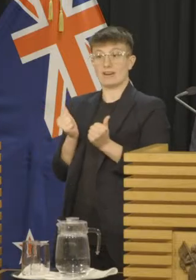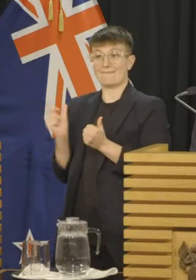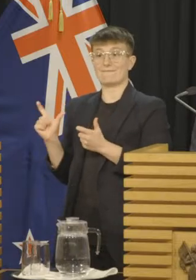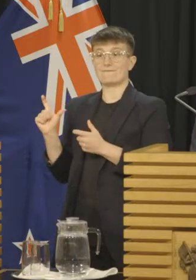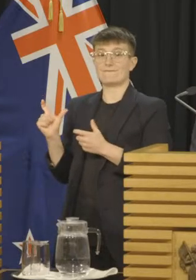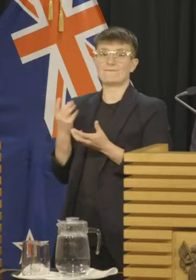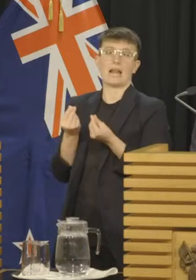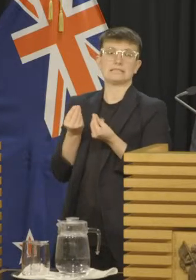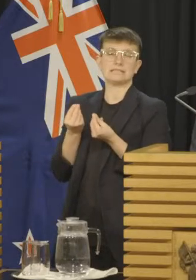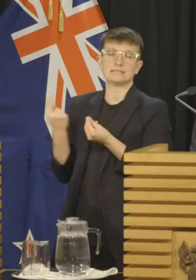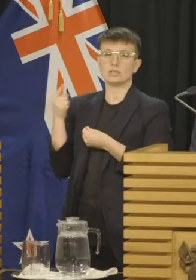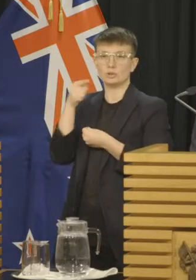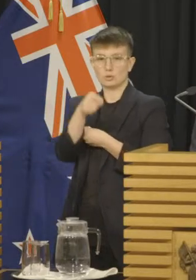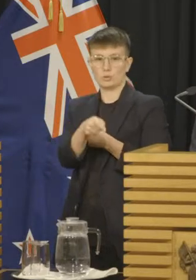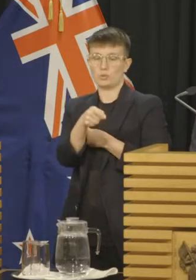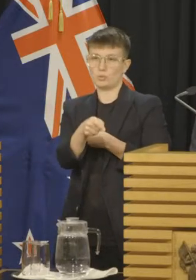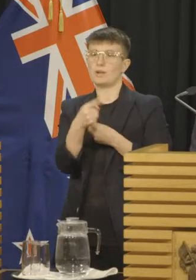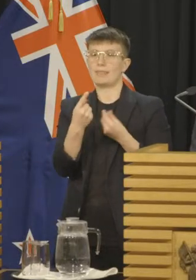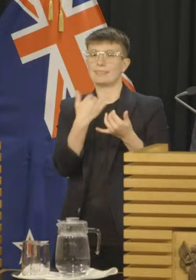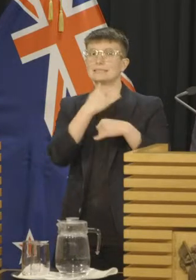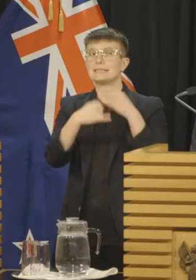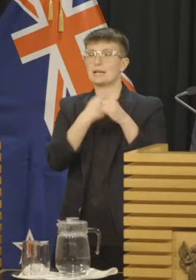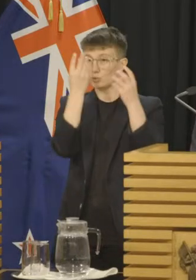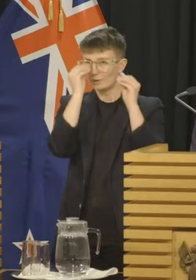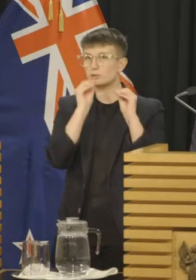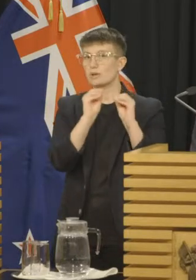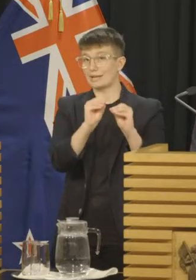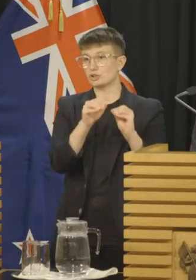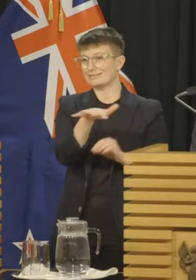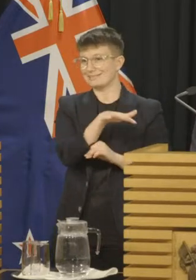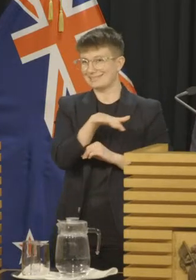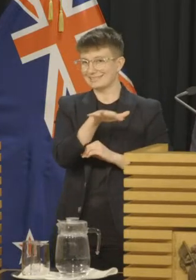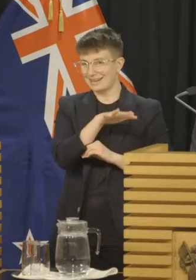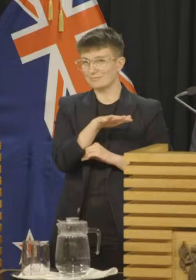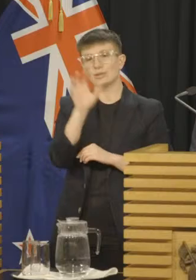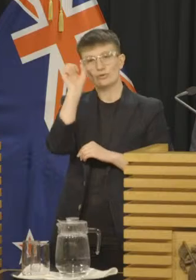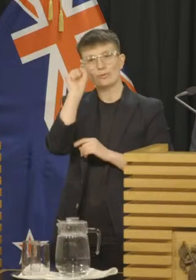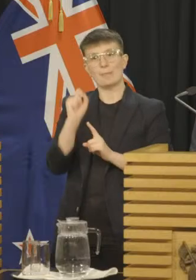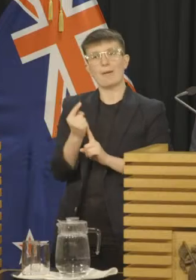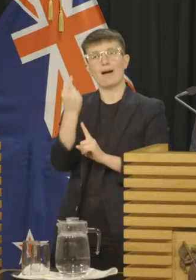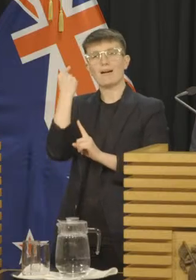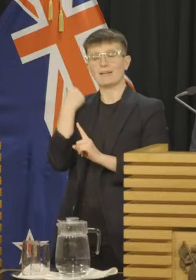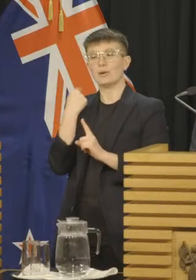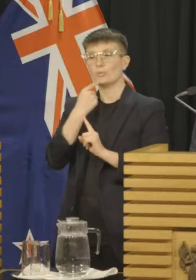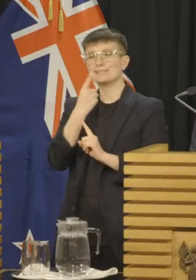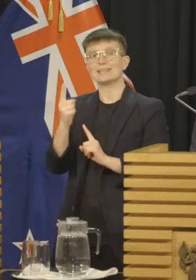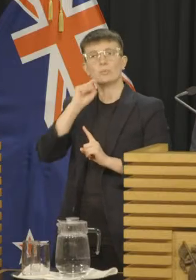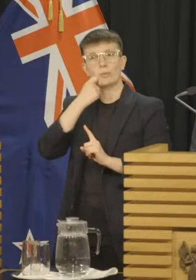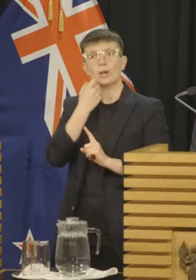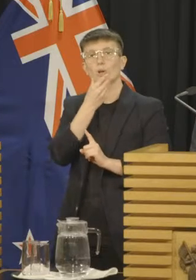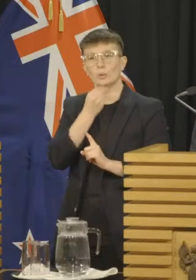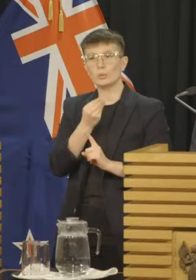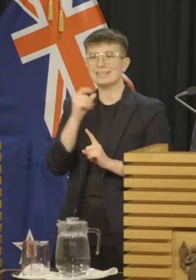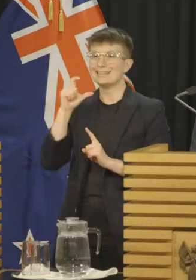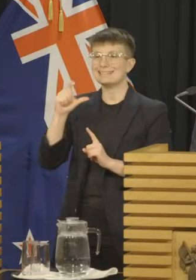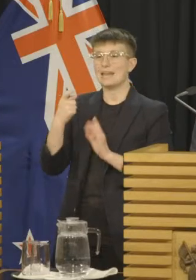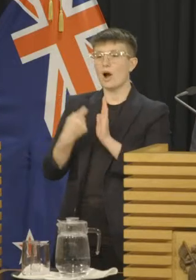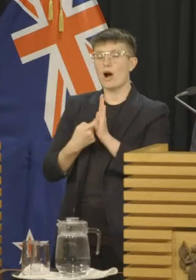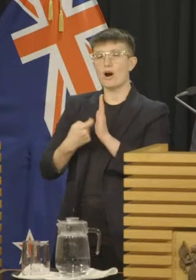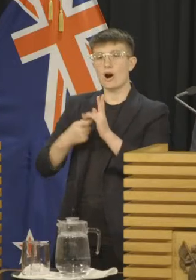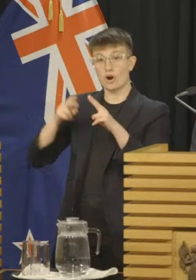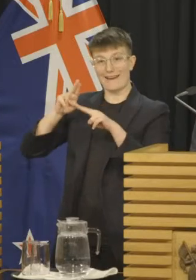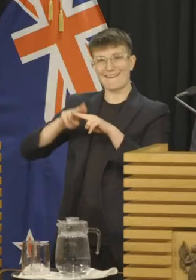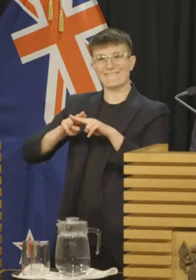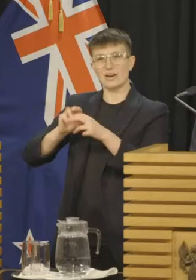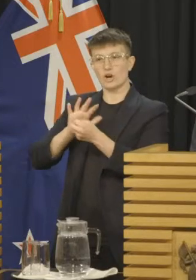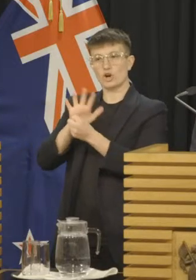when we announced the tranche of funding, we gave indications that we would be using the CRRF for investments in core